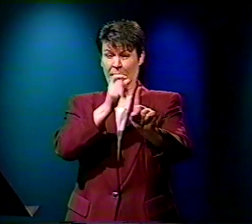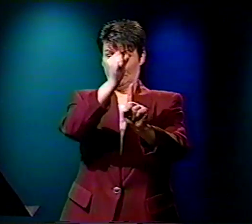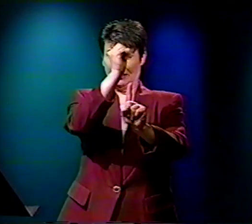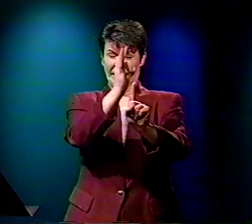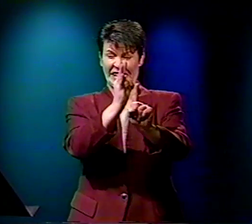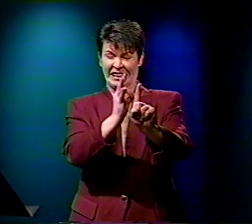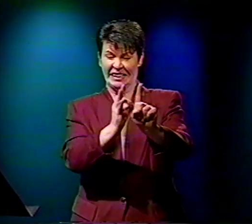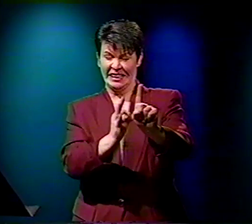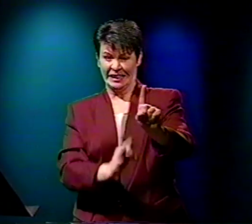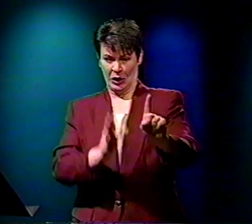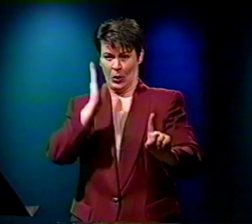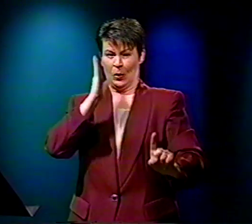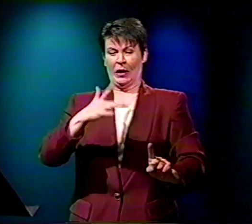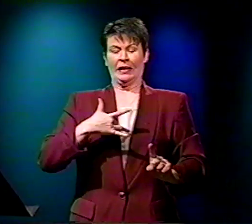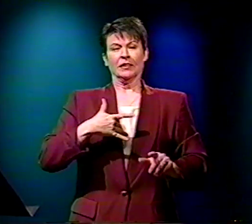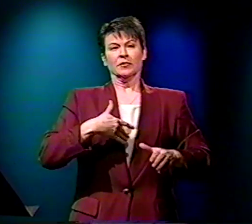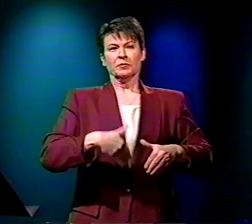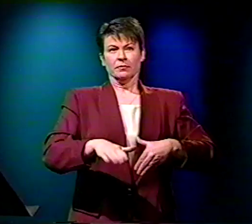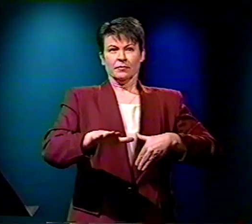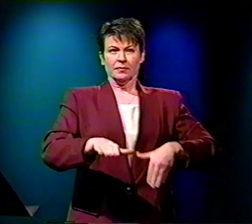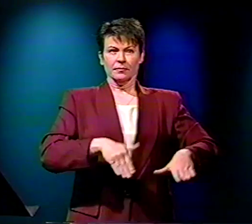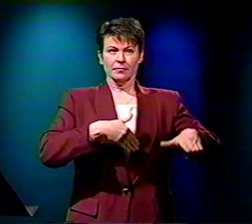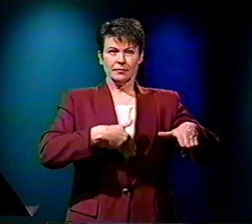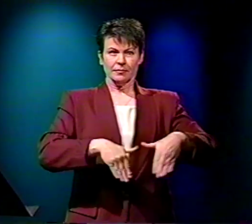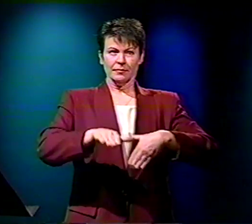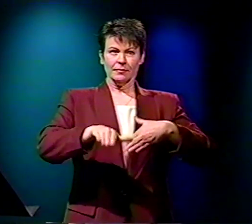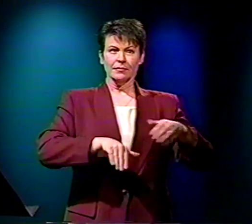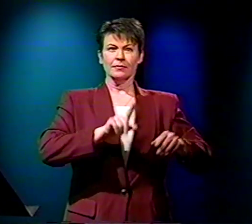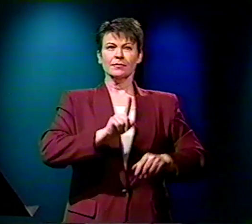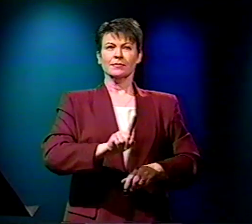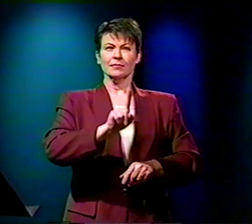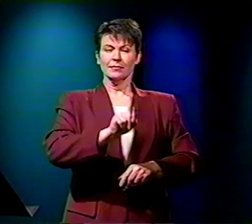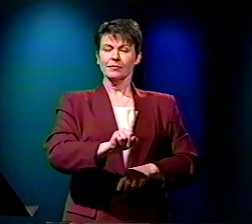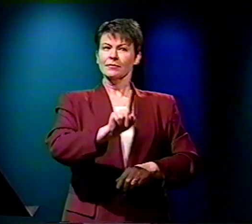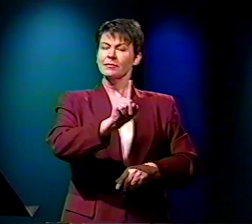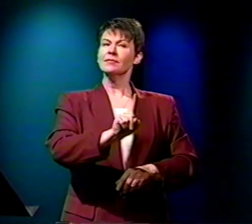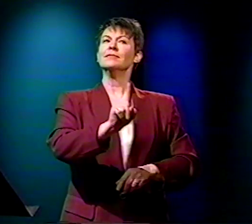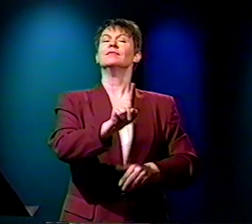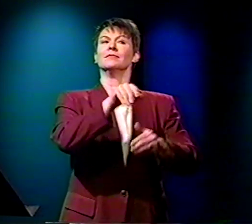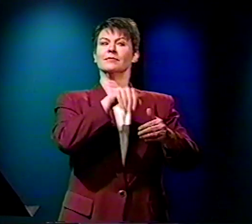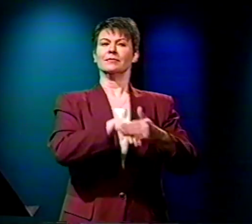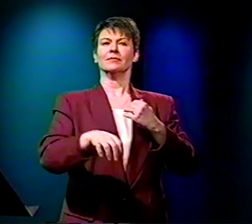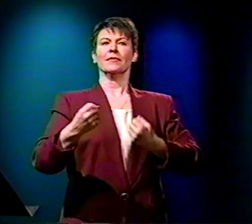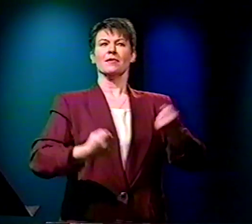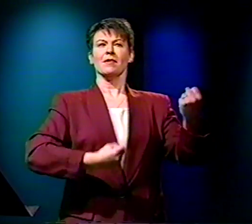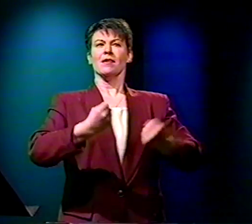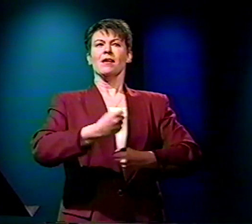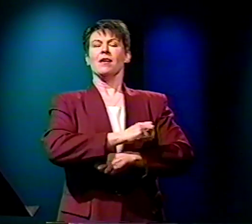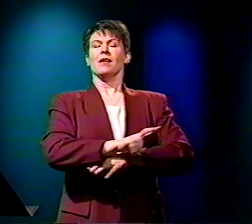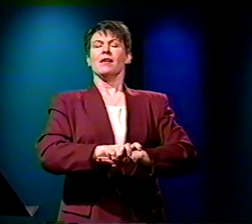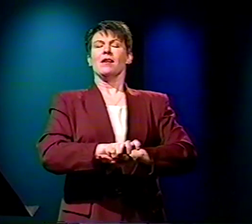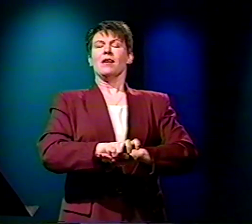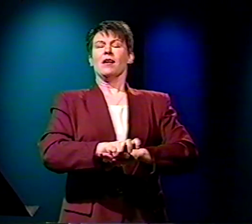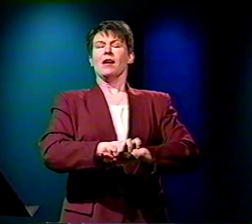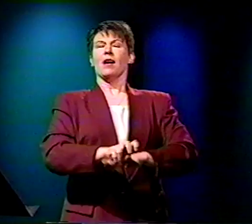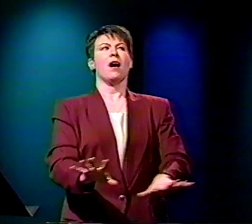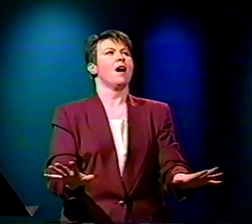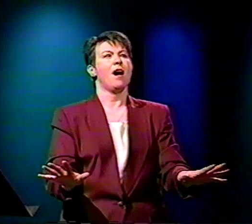any second I was going to be riddled with bullet holes as I walked out my back to the whole commission. And when I got in my car,